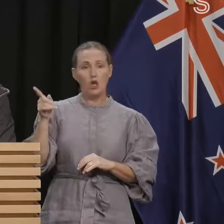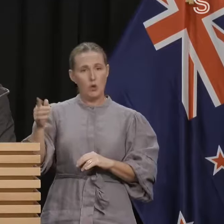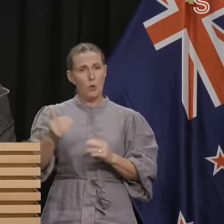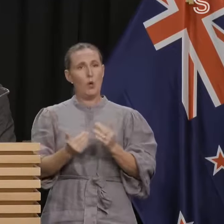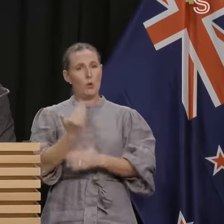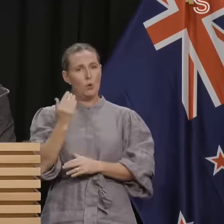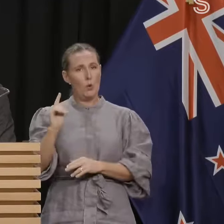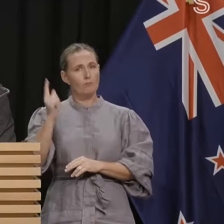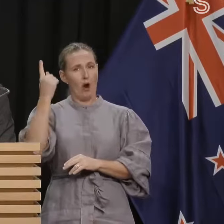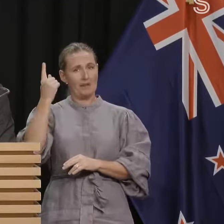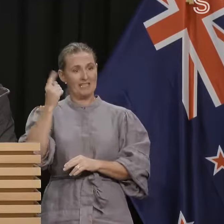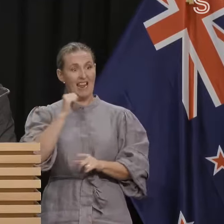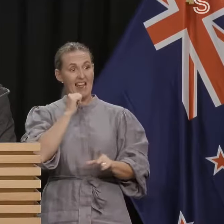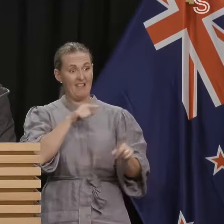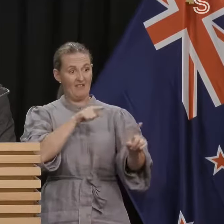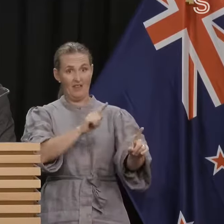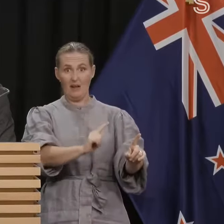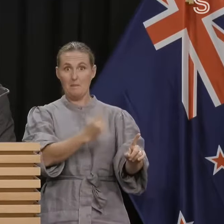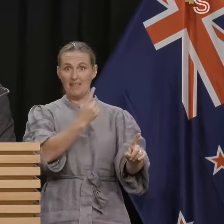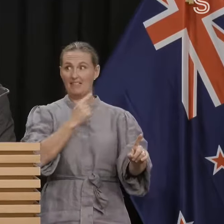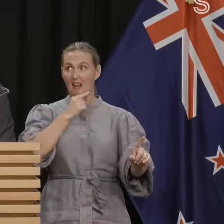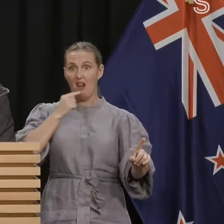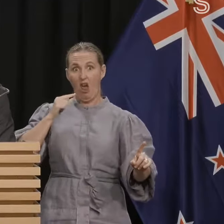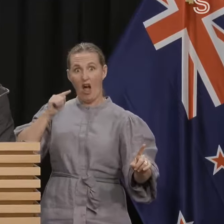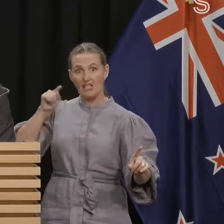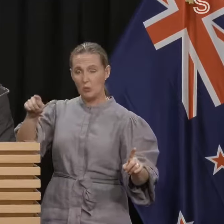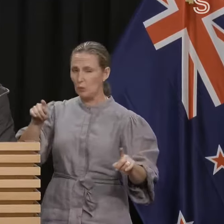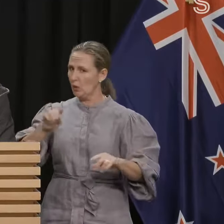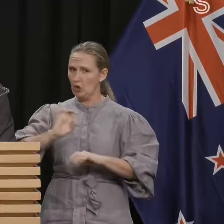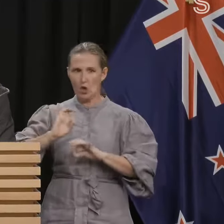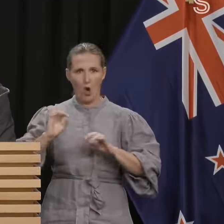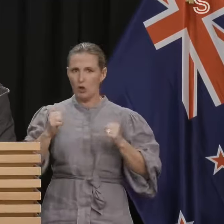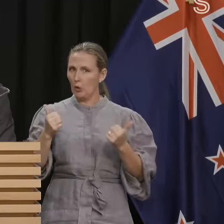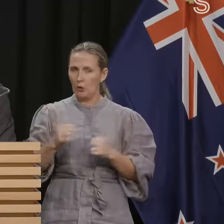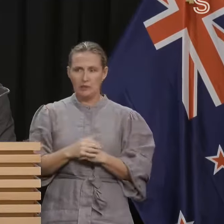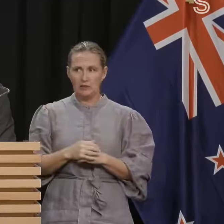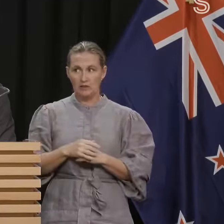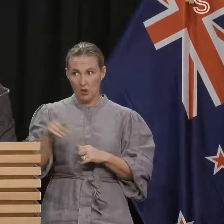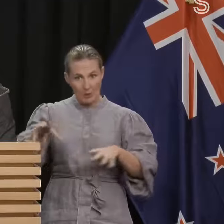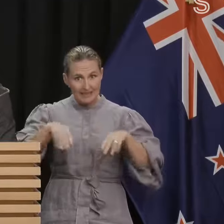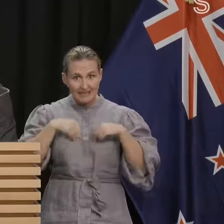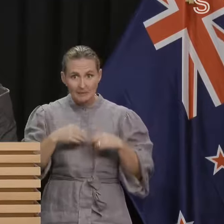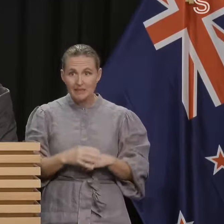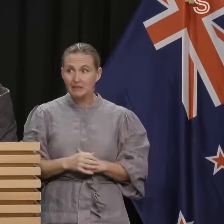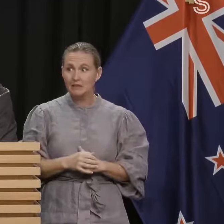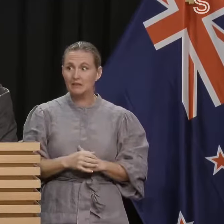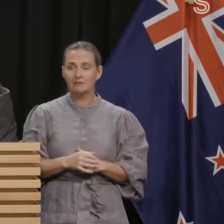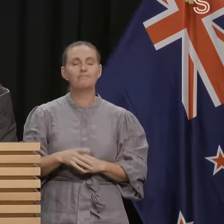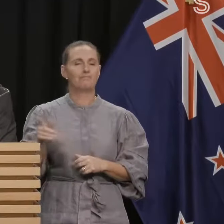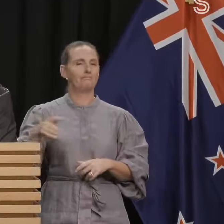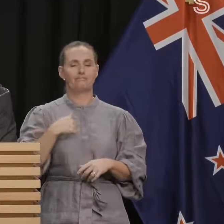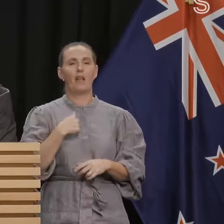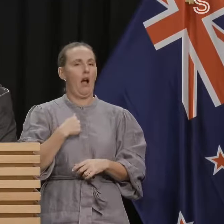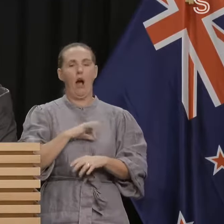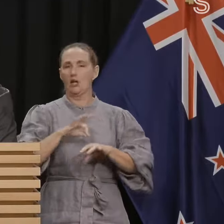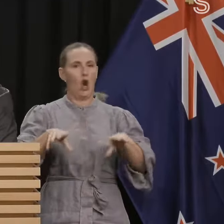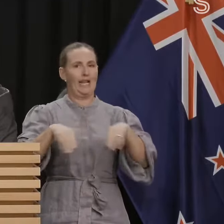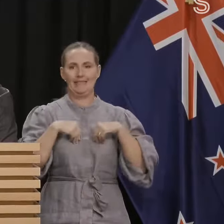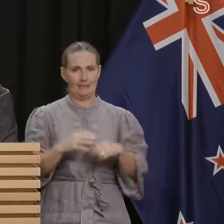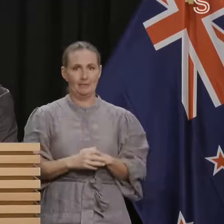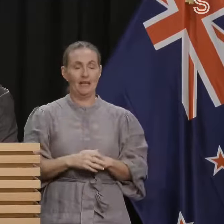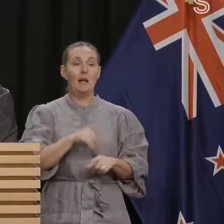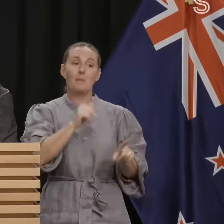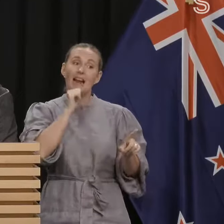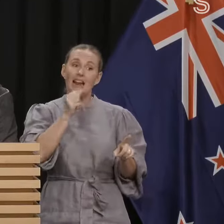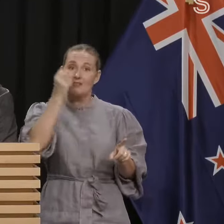minister lying to you is not a great thing. Is that not something that you're specifically interested in? Well, it's an utterly unacceptable thing, but forgetting about something